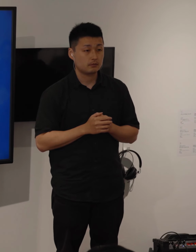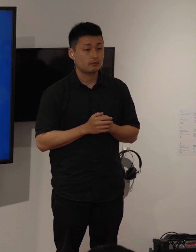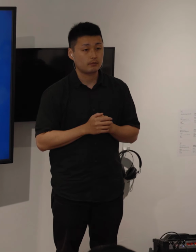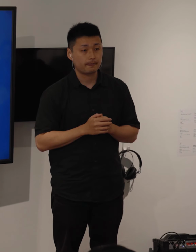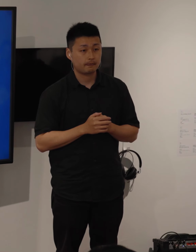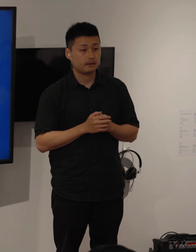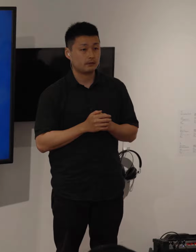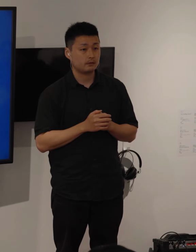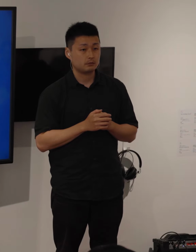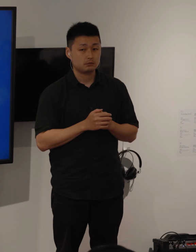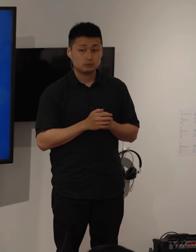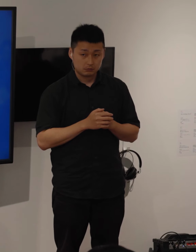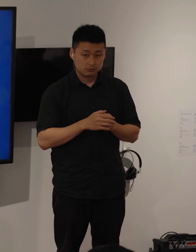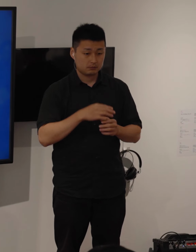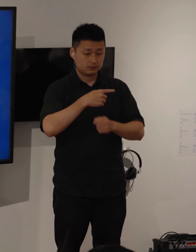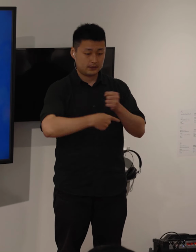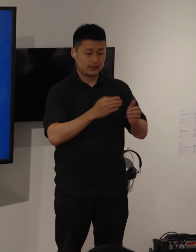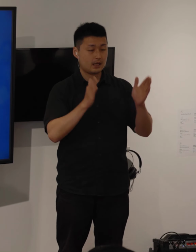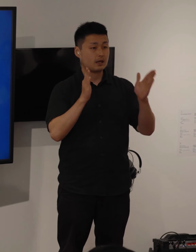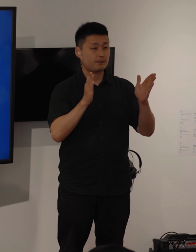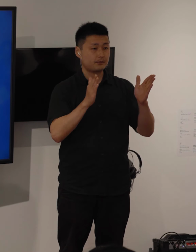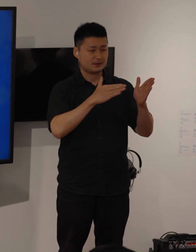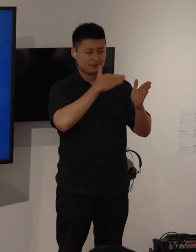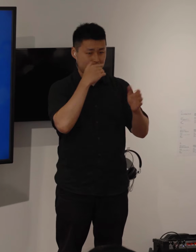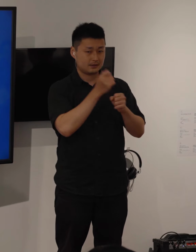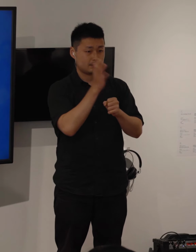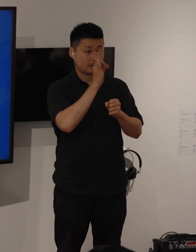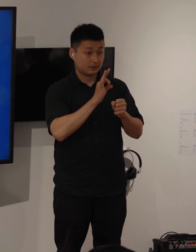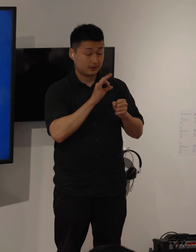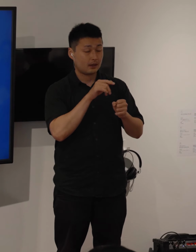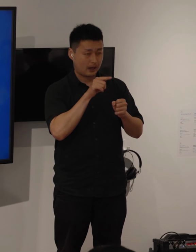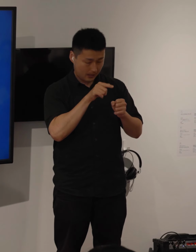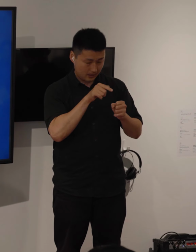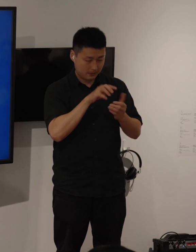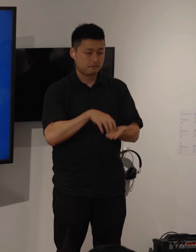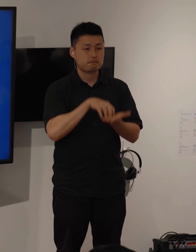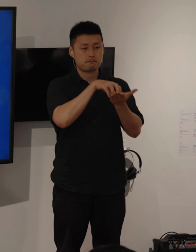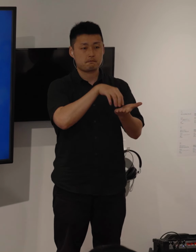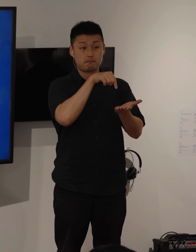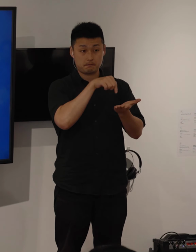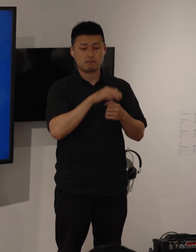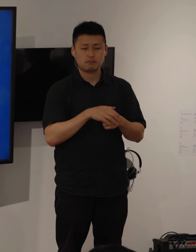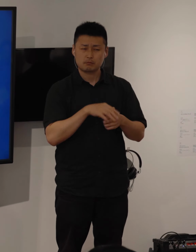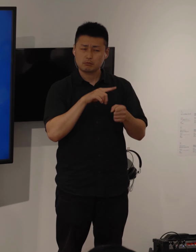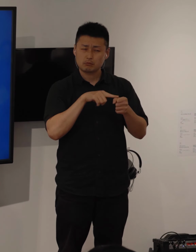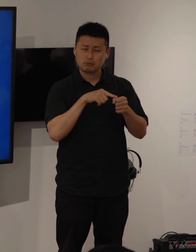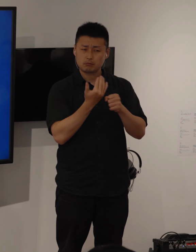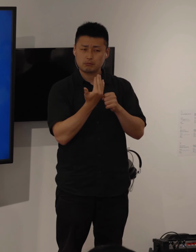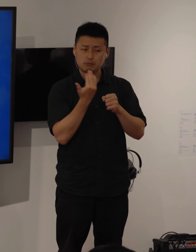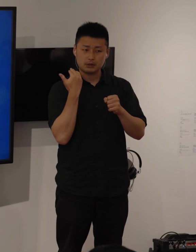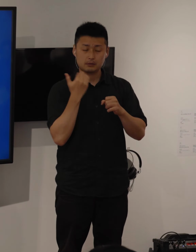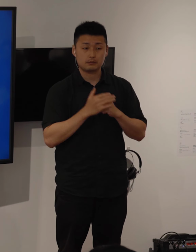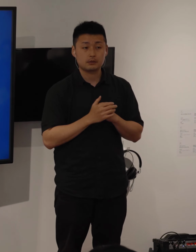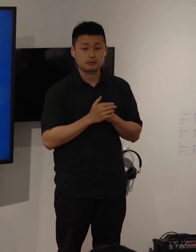incredible work. And a few years ago, it was decided that collectives were going to be nominated.